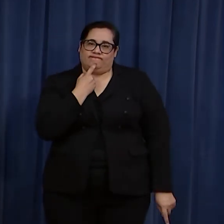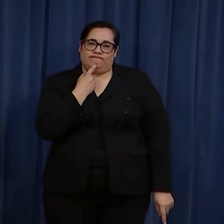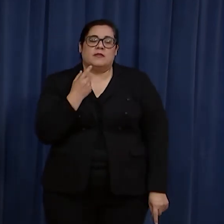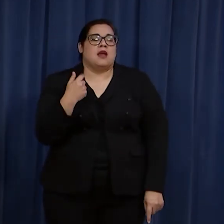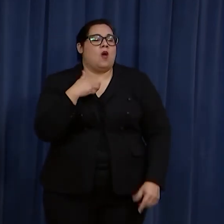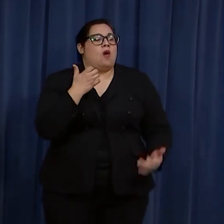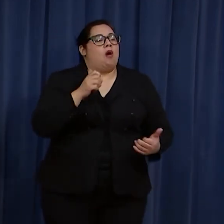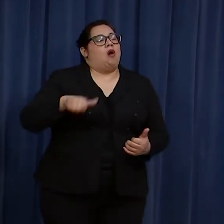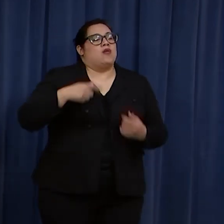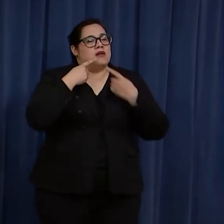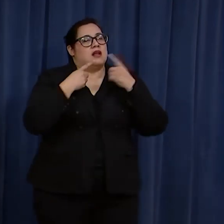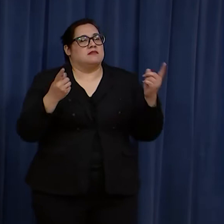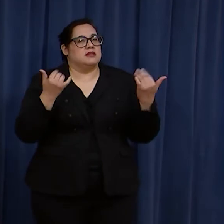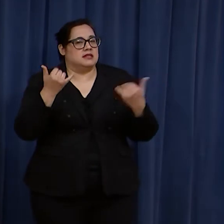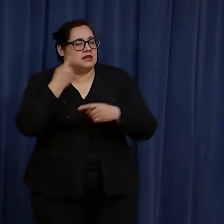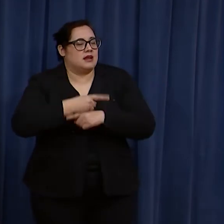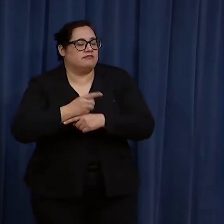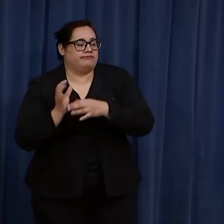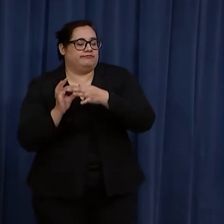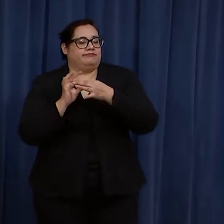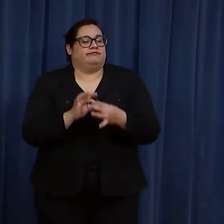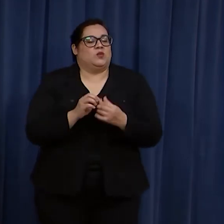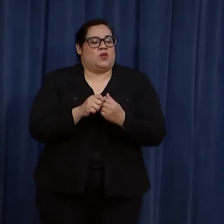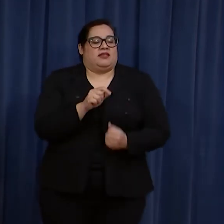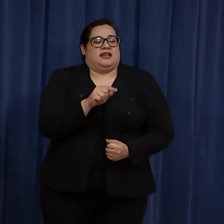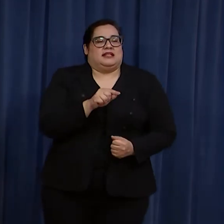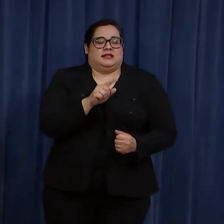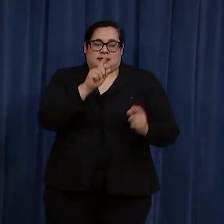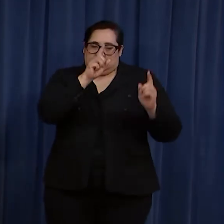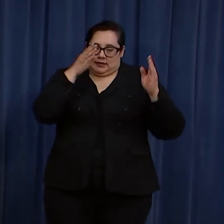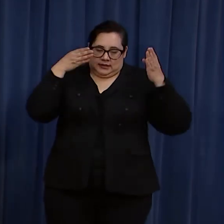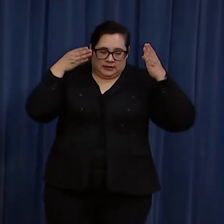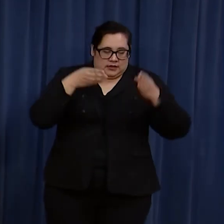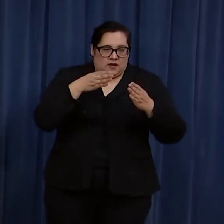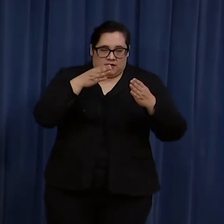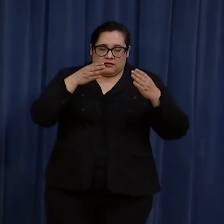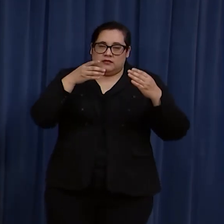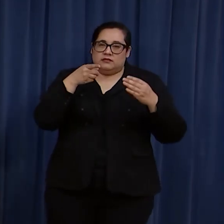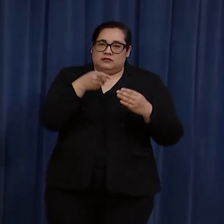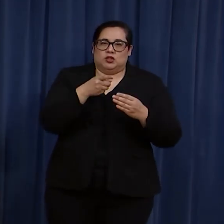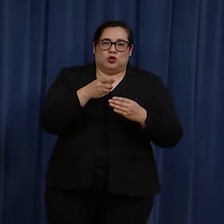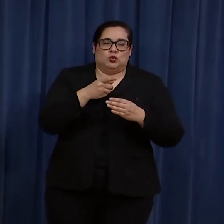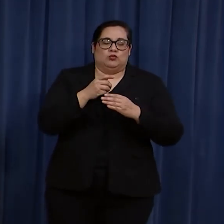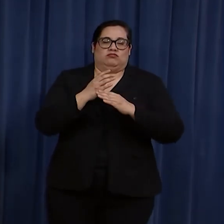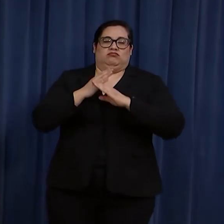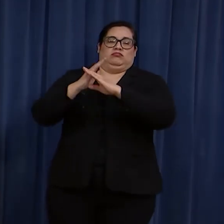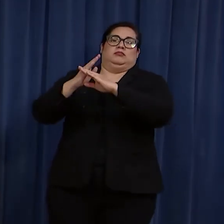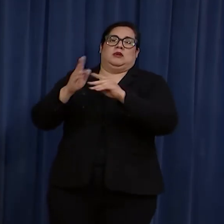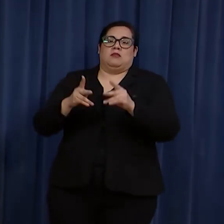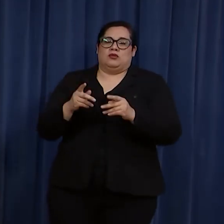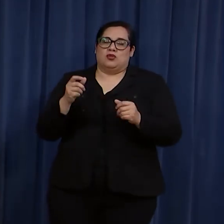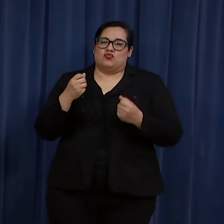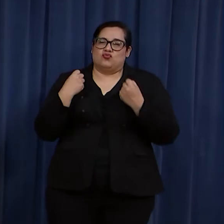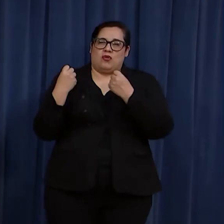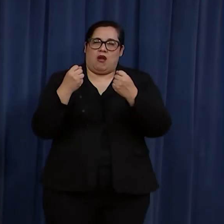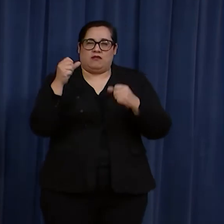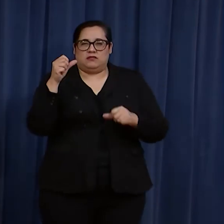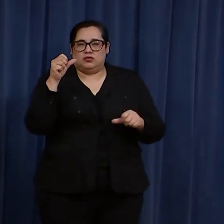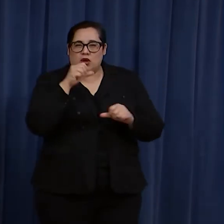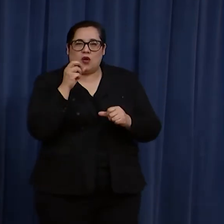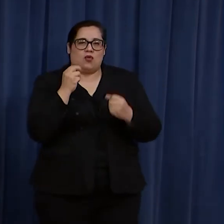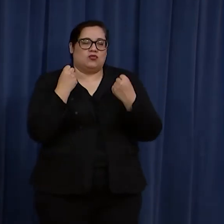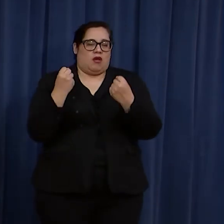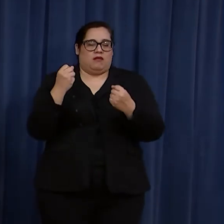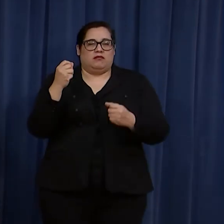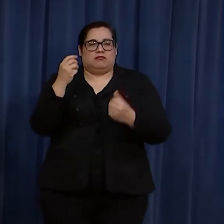want to make another announcement, by the way, today in conjunction with this targeted focus on preventing people from driving under the influence